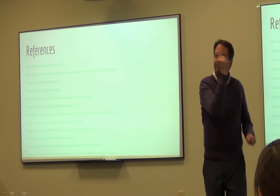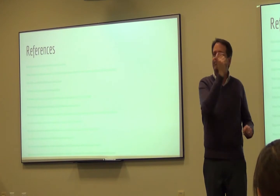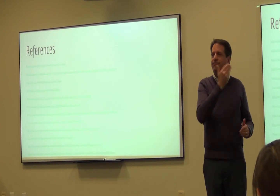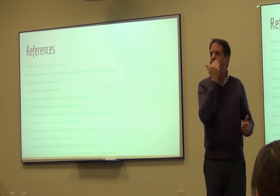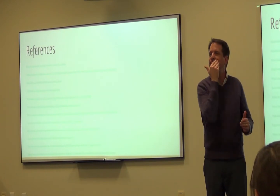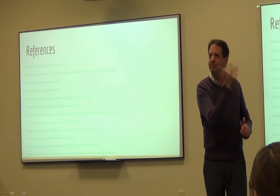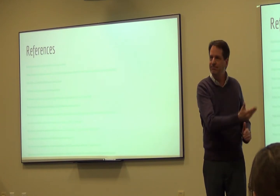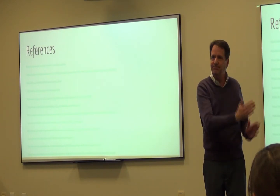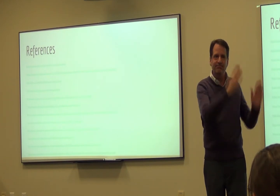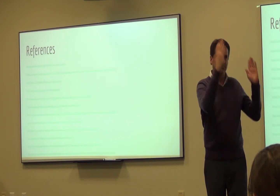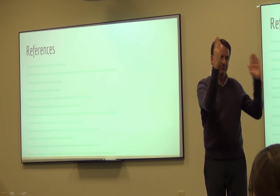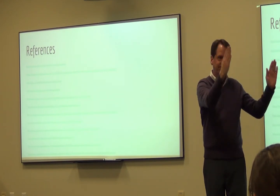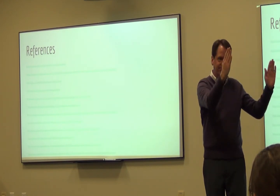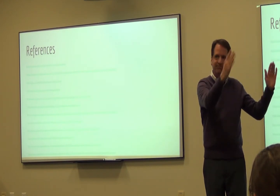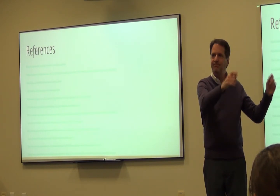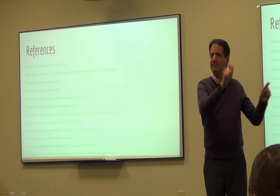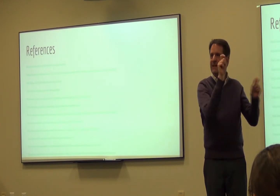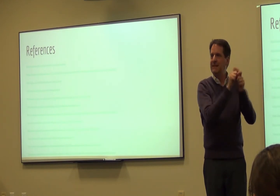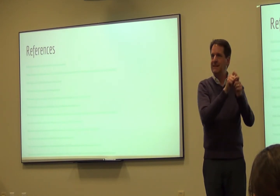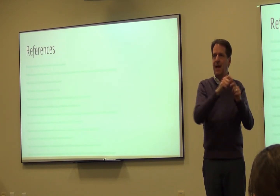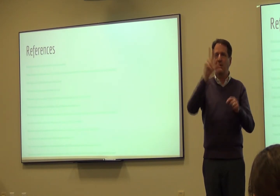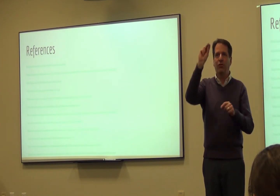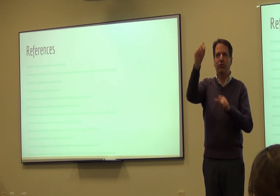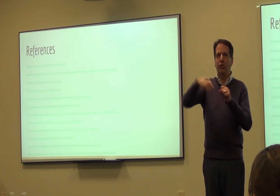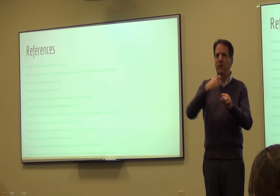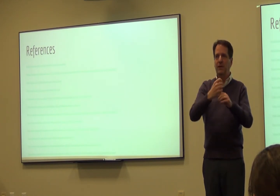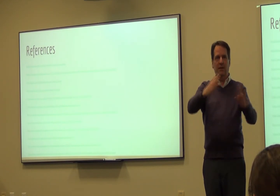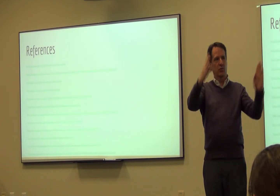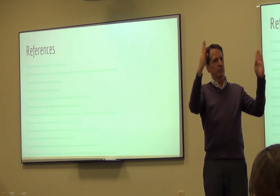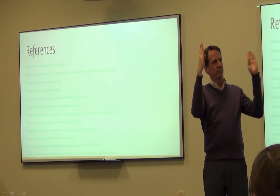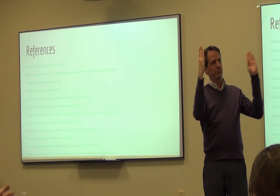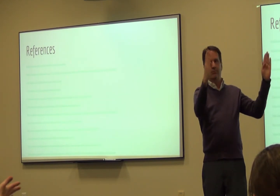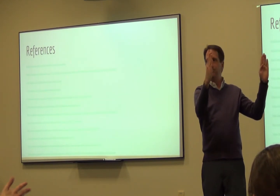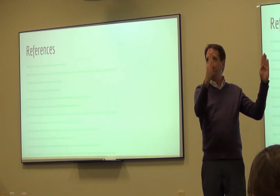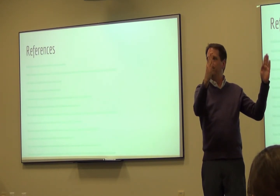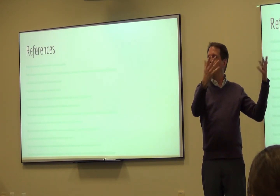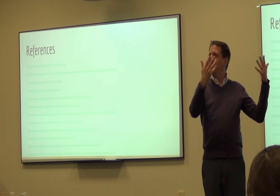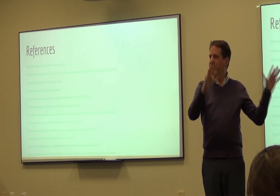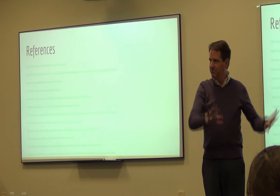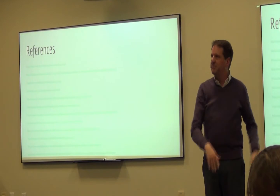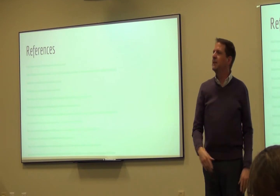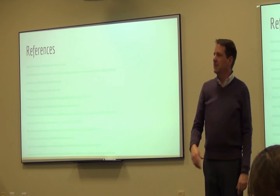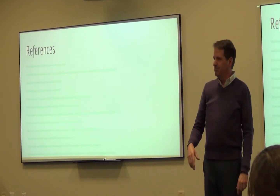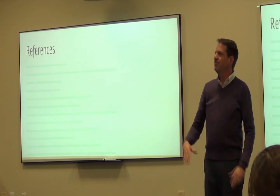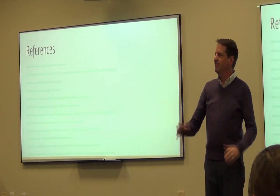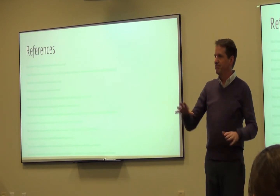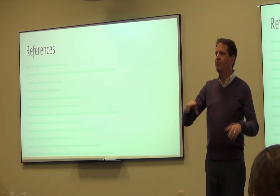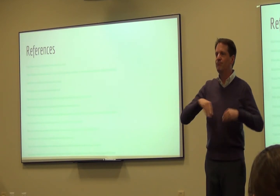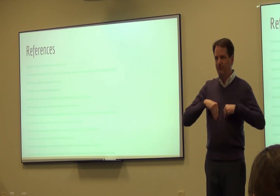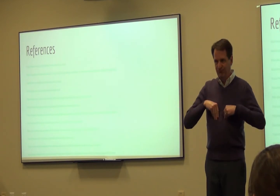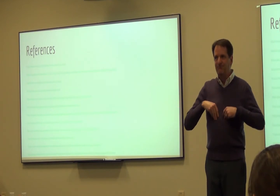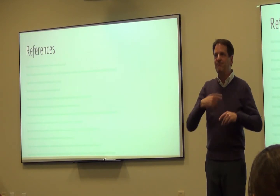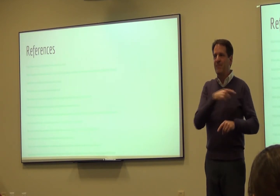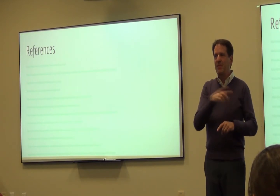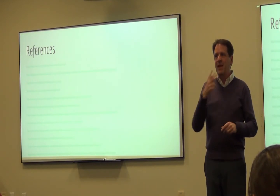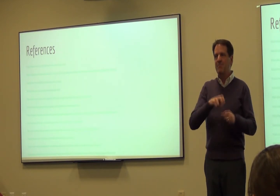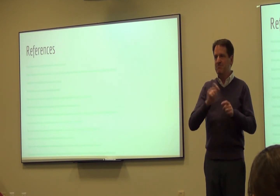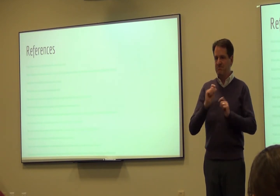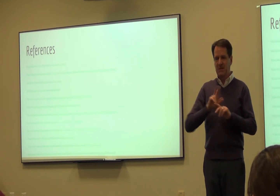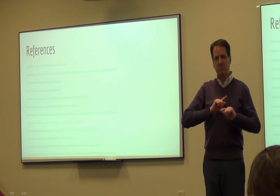They're giving him the chance to bow out gracefully and finish his 30-year term and move on from there.